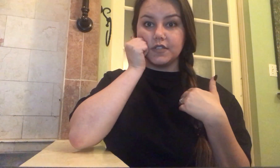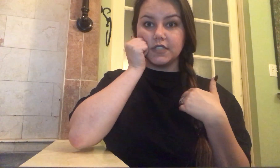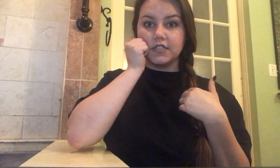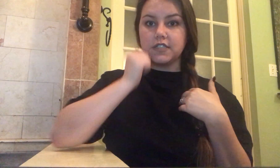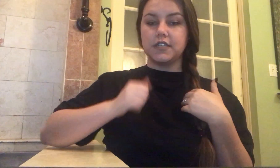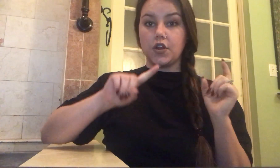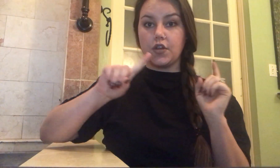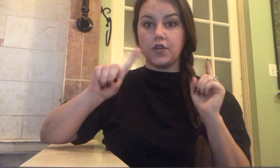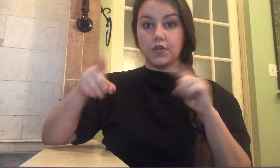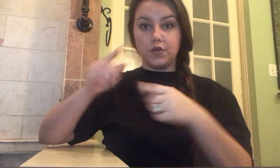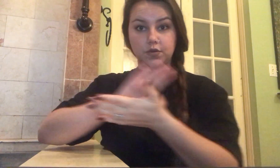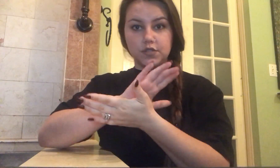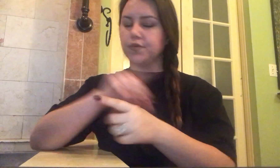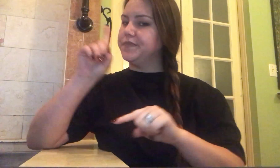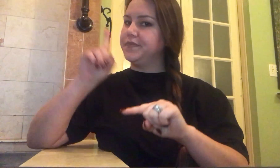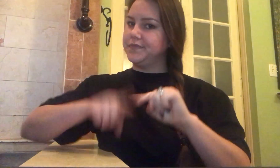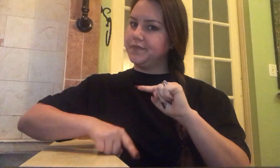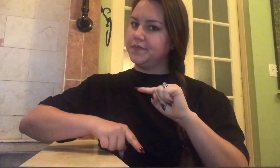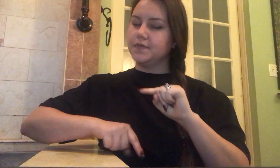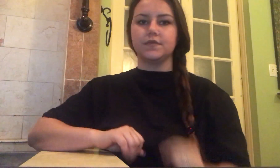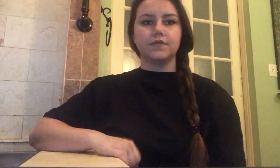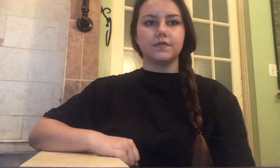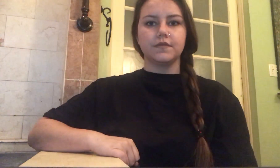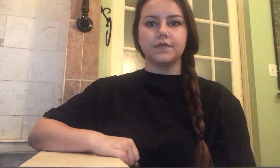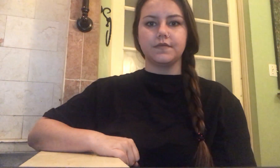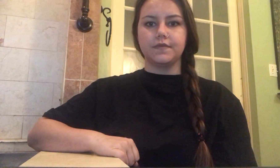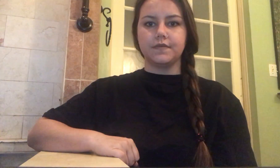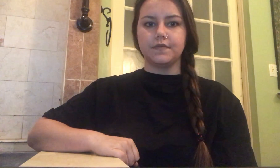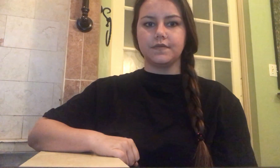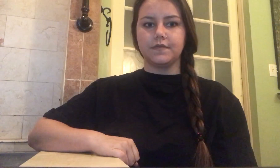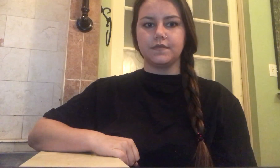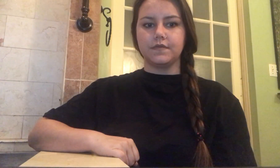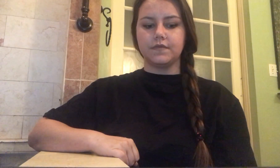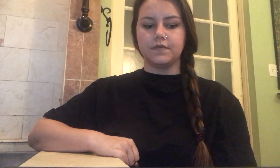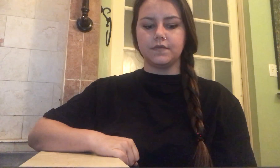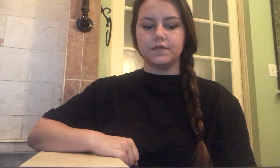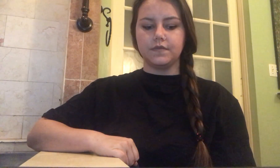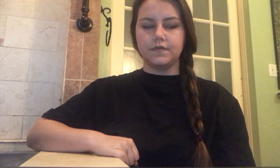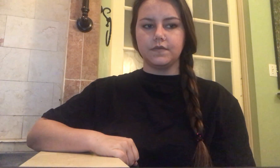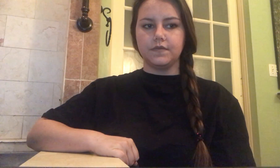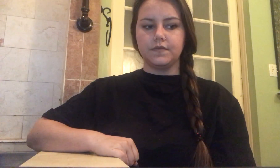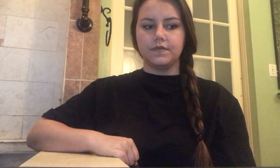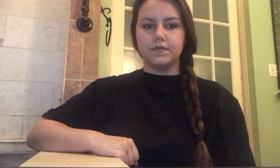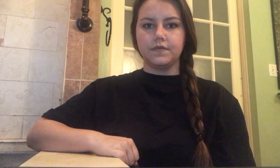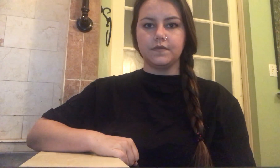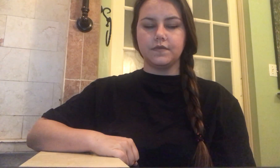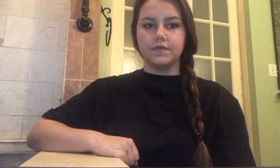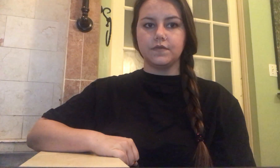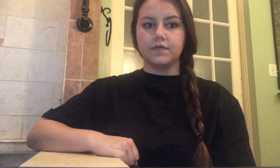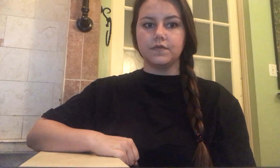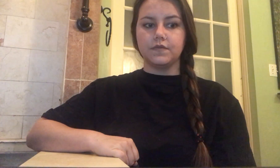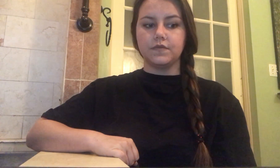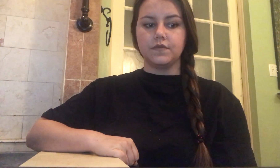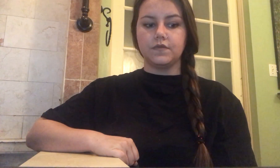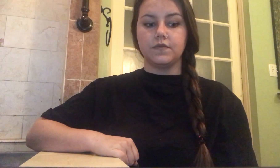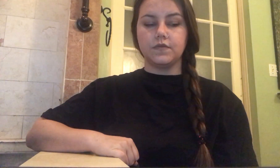through time. When you add up the 40 billion hours that women spend just in sub-Saharan Africa, it is this